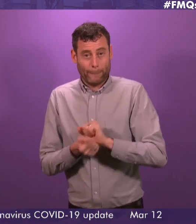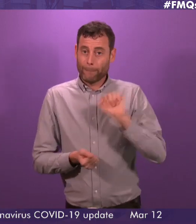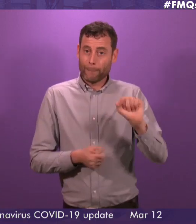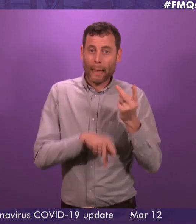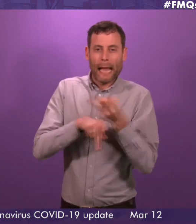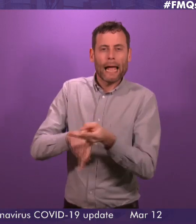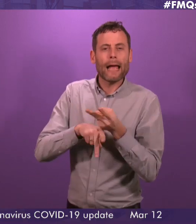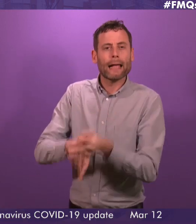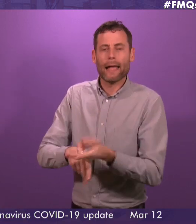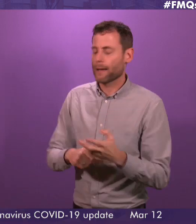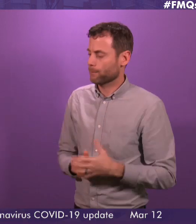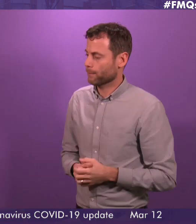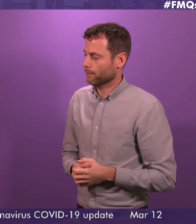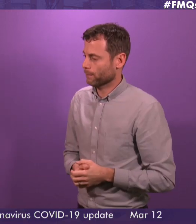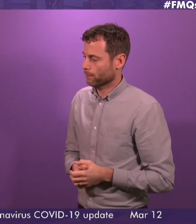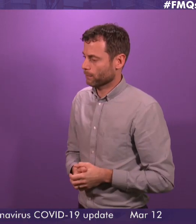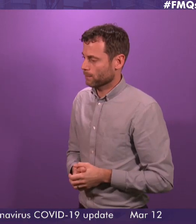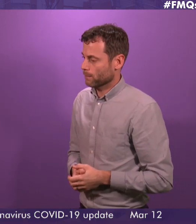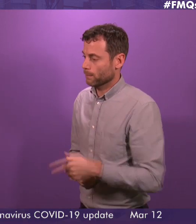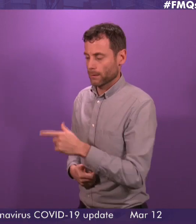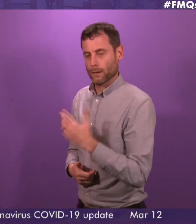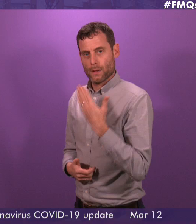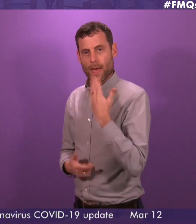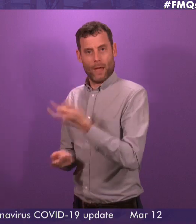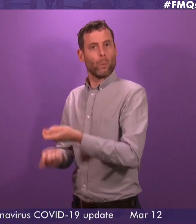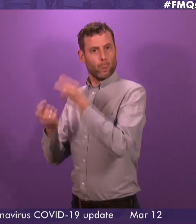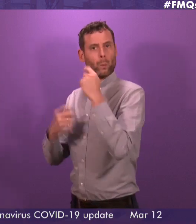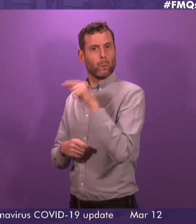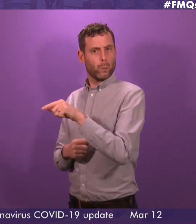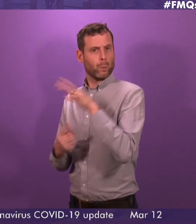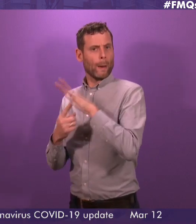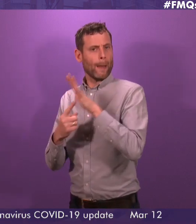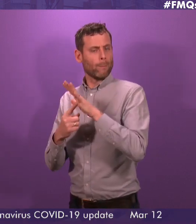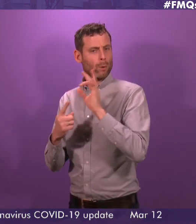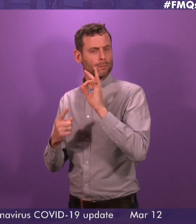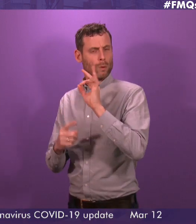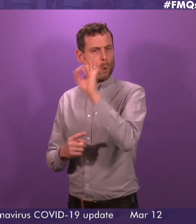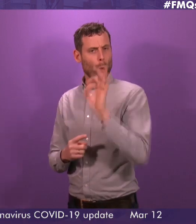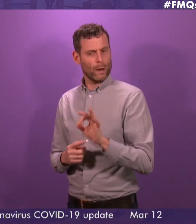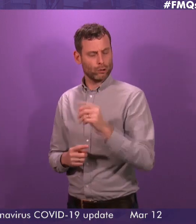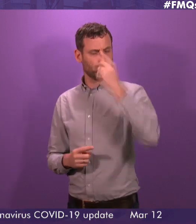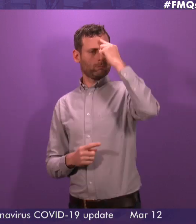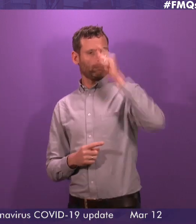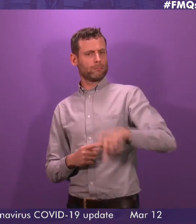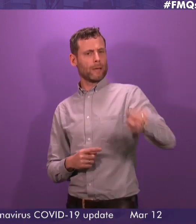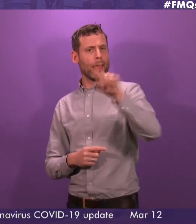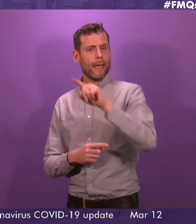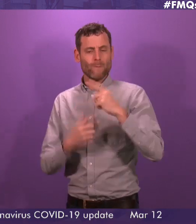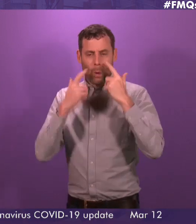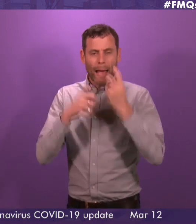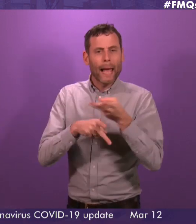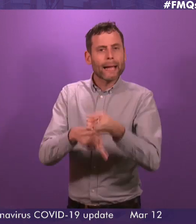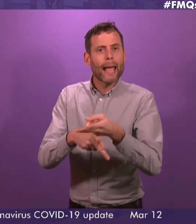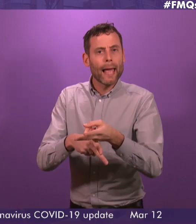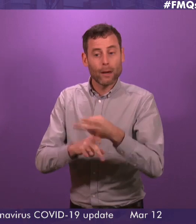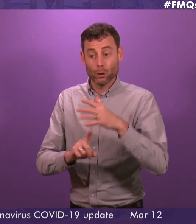Cabinet Secretary. I'm grateful to Mr Cole-Hamilton for a question on what is a very important area indeed, and that is the whole question not only